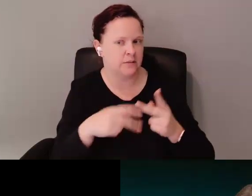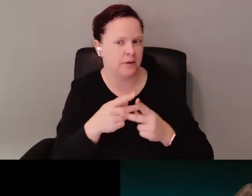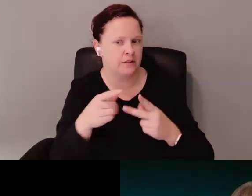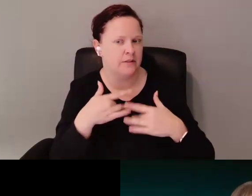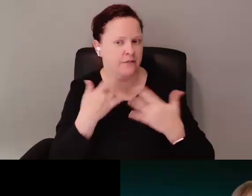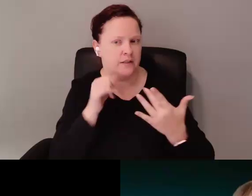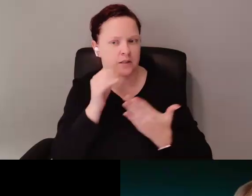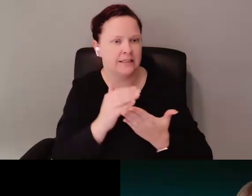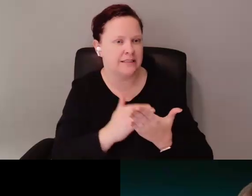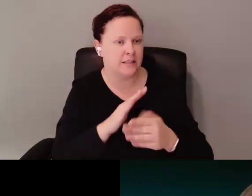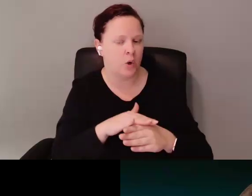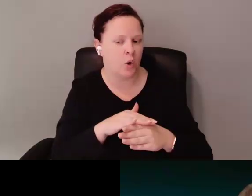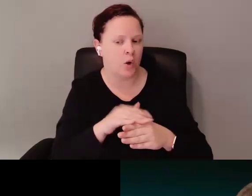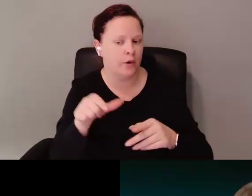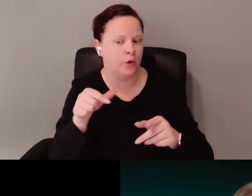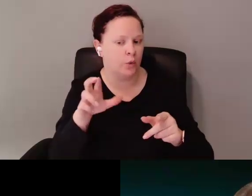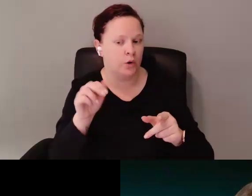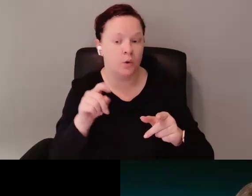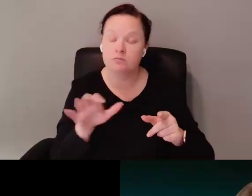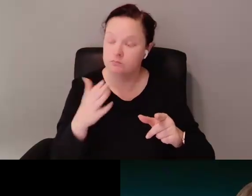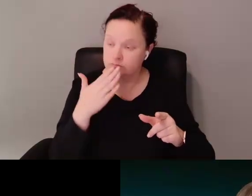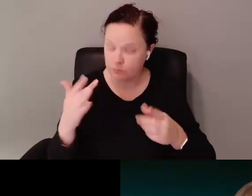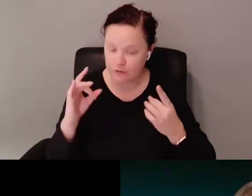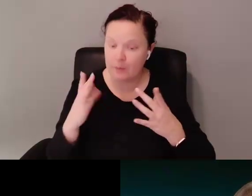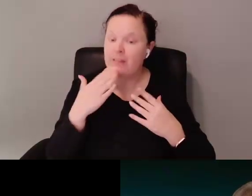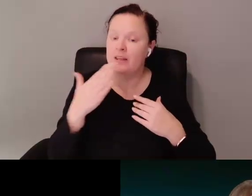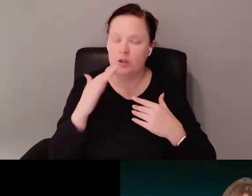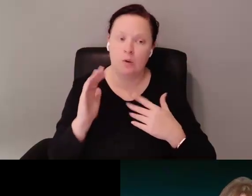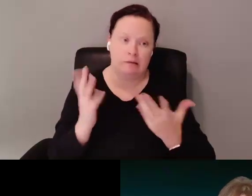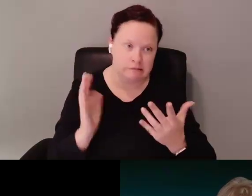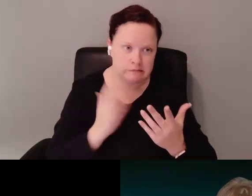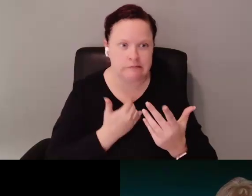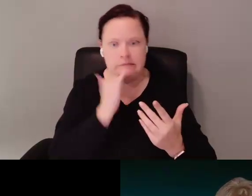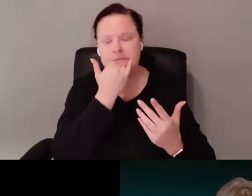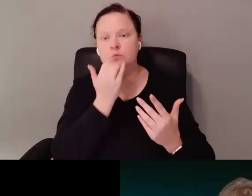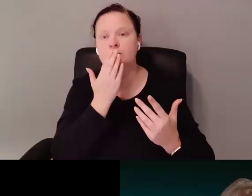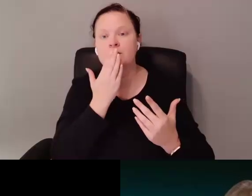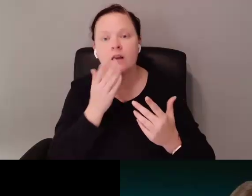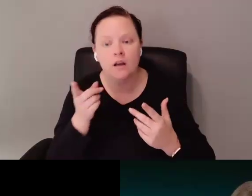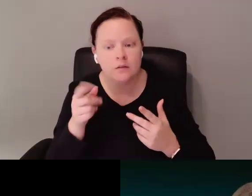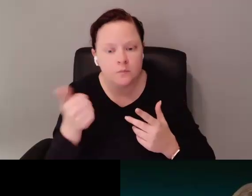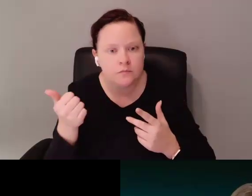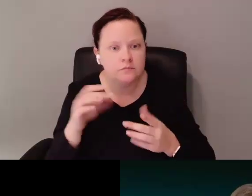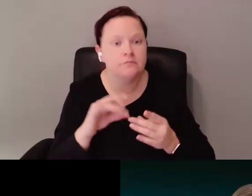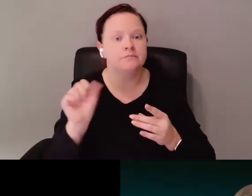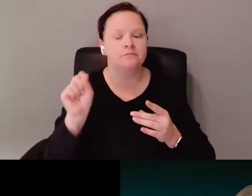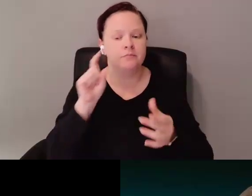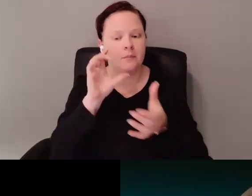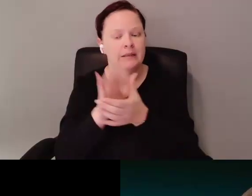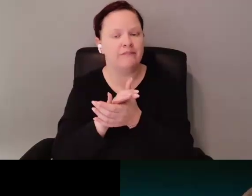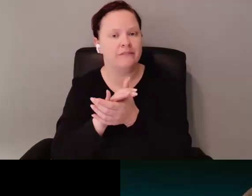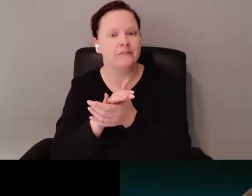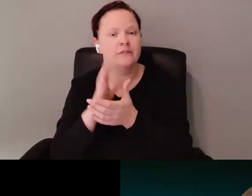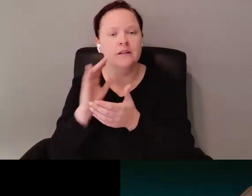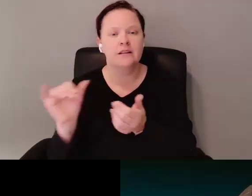event wasn't listed on the materials we Okay, well, supplied. that is on us. I So, believe, yeah, I was going to say it's going to